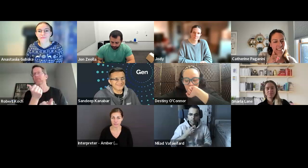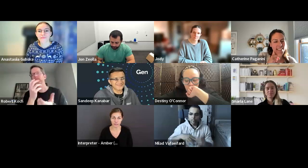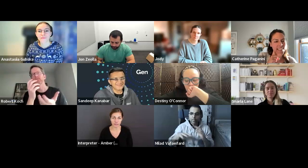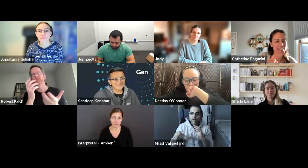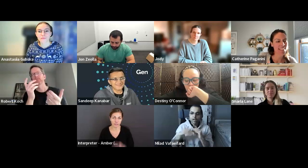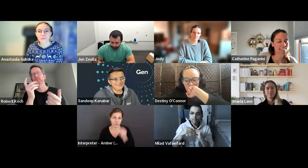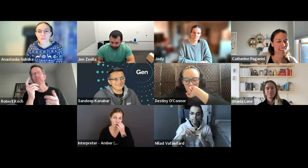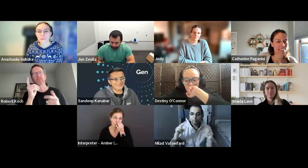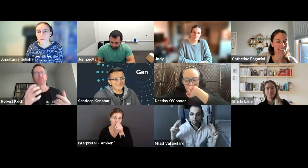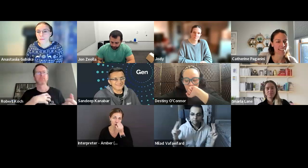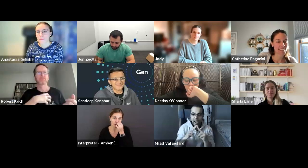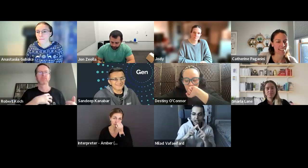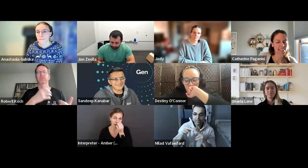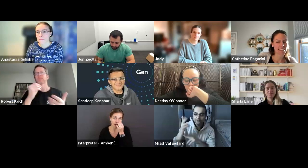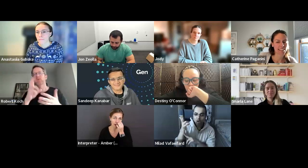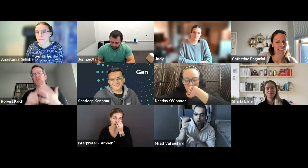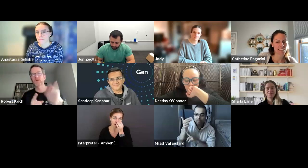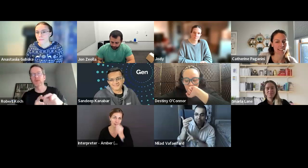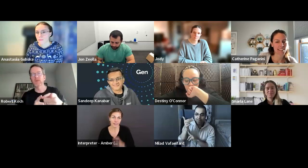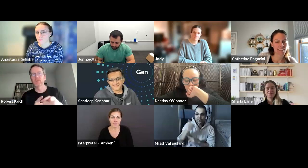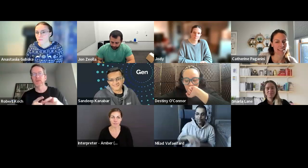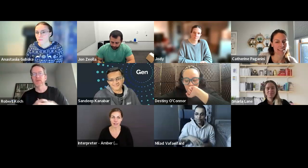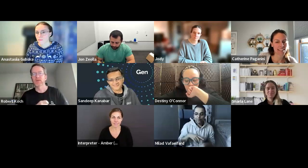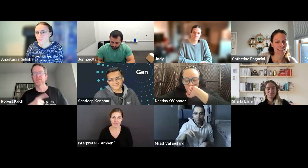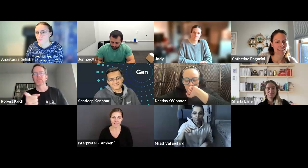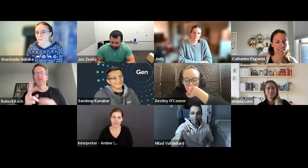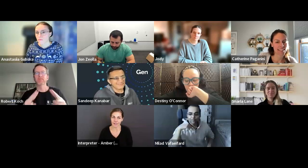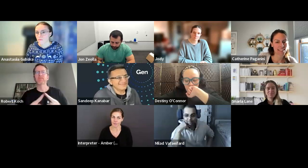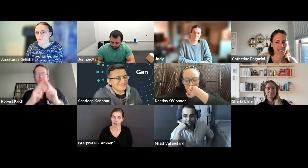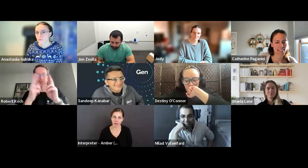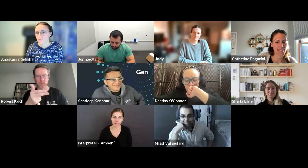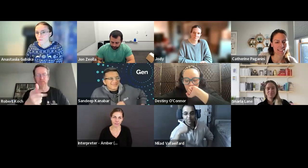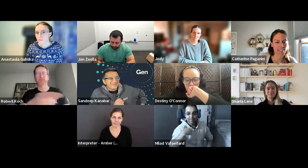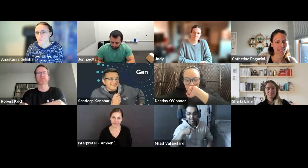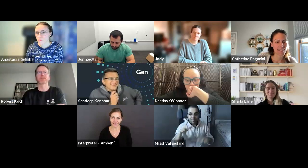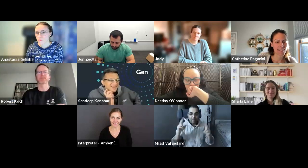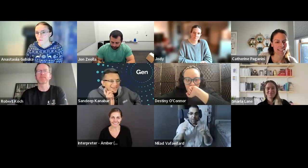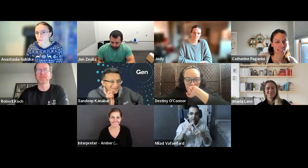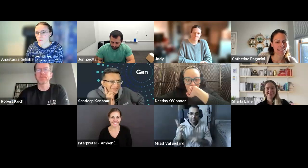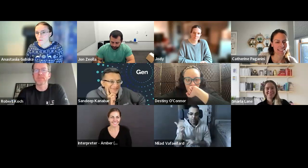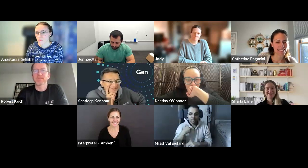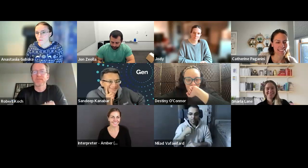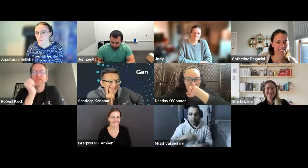5-6 minutes. Anything that you all want to add? And Milad says, Paris Hotel.